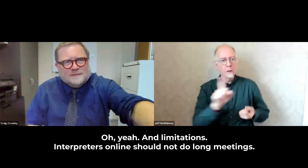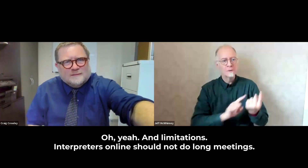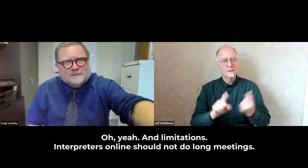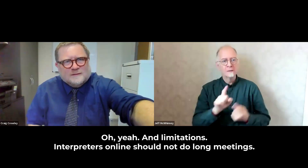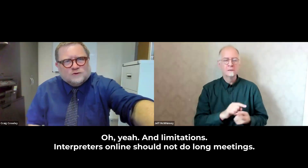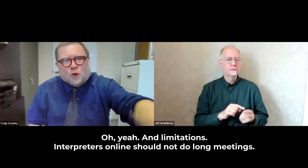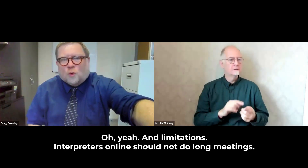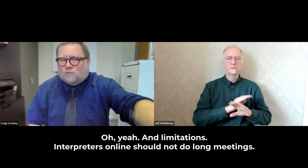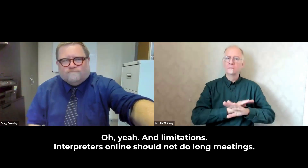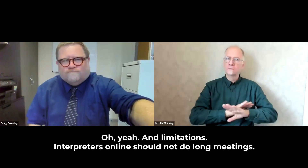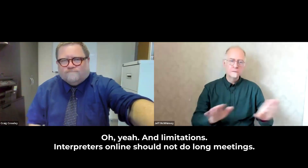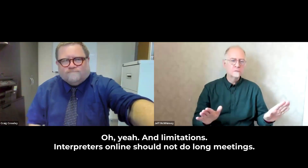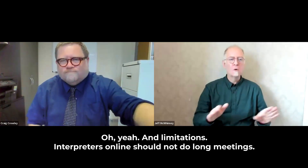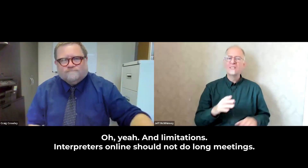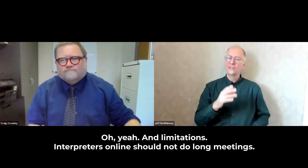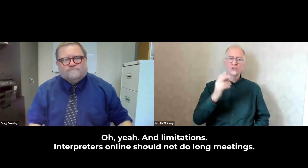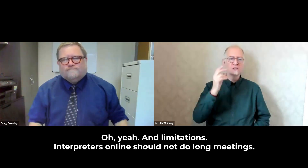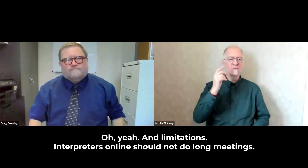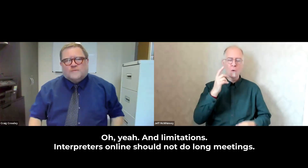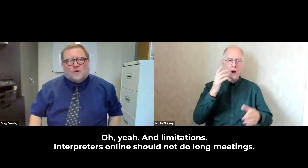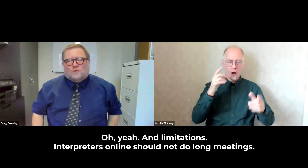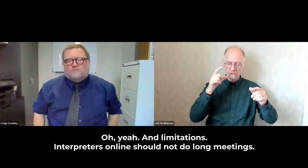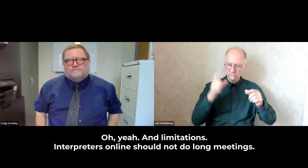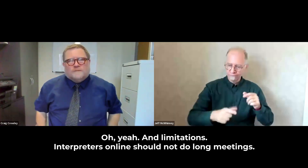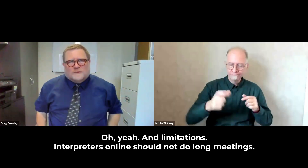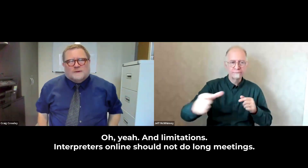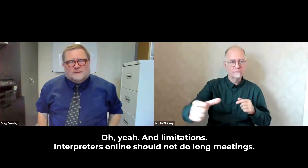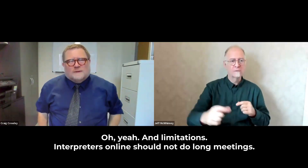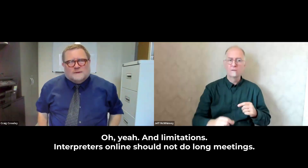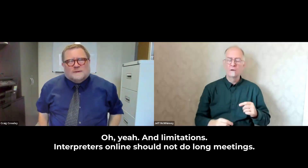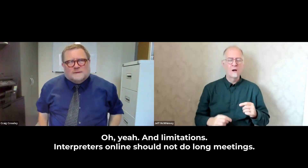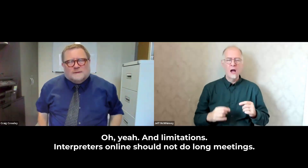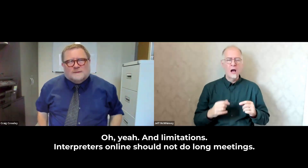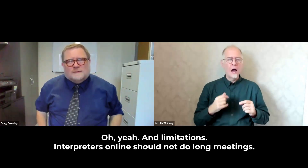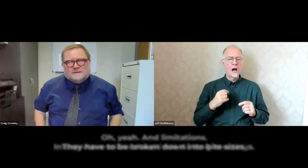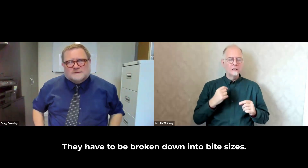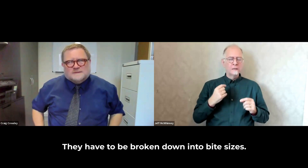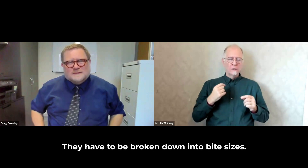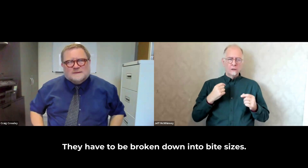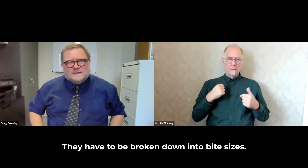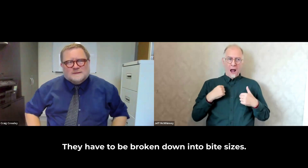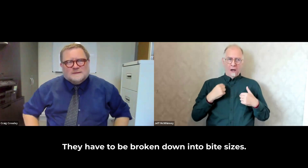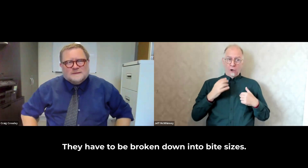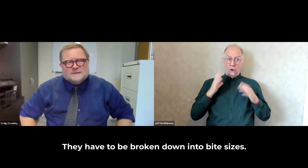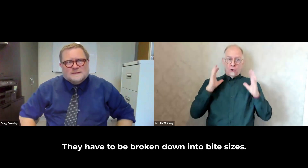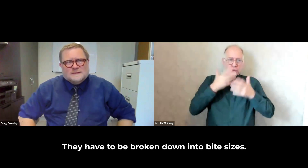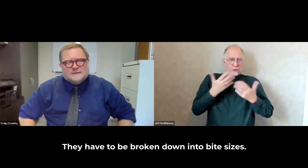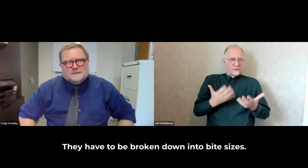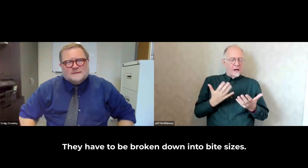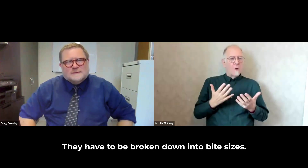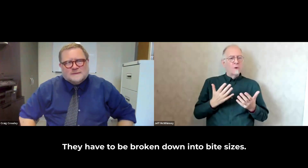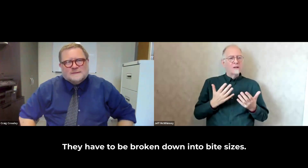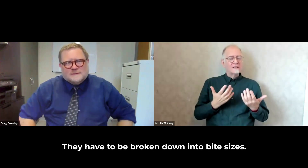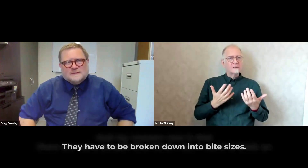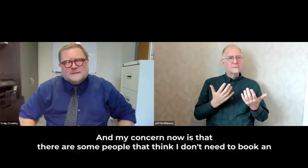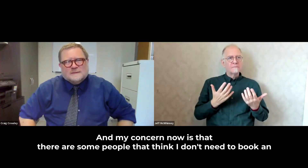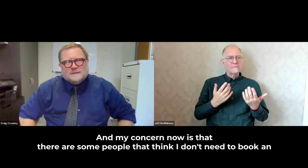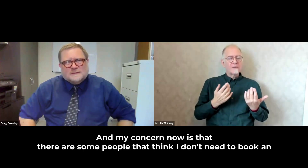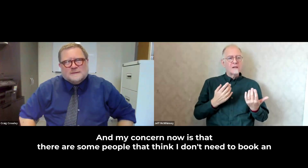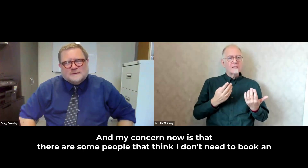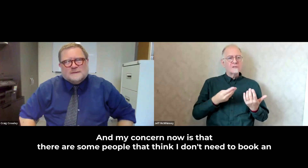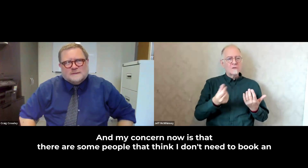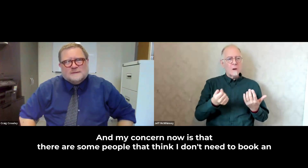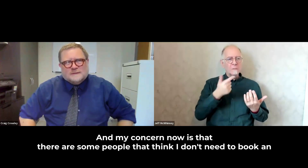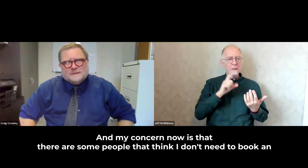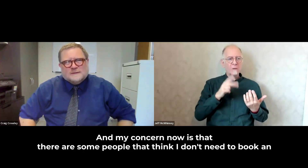Interpreters online should not do long meetings. They have to be broken down into bite sizes. And